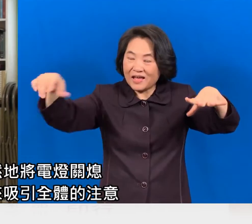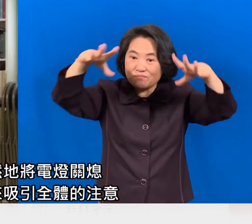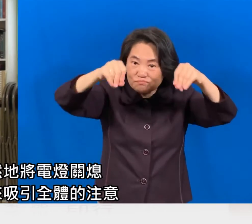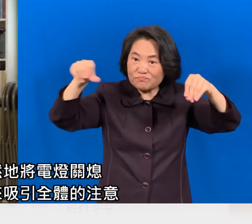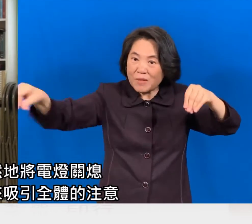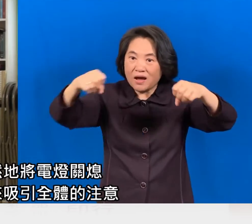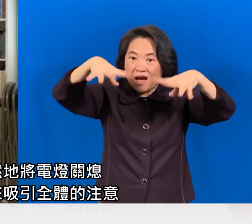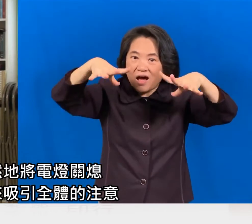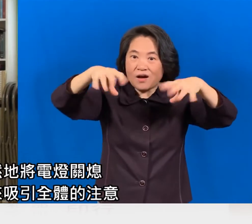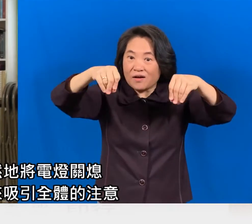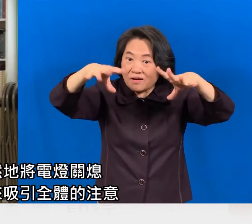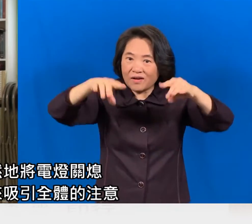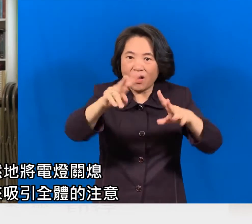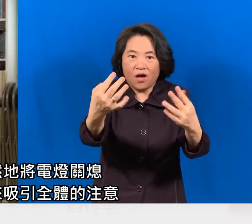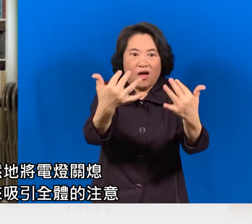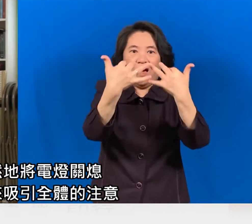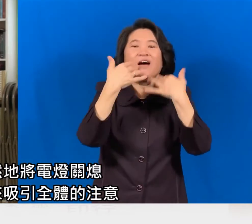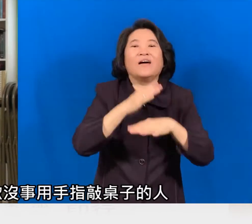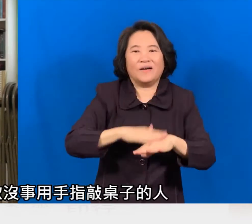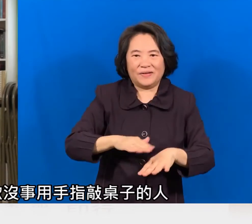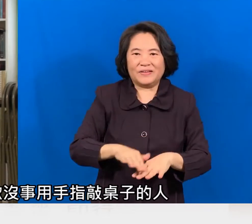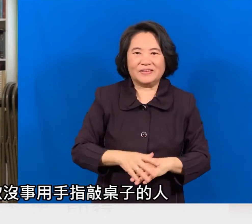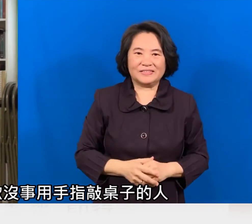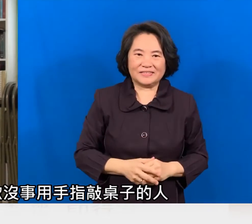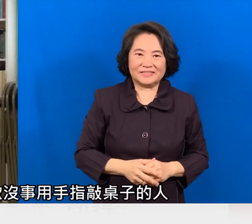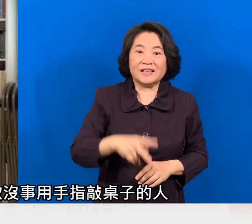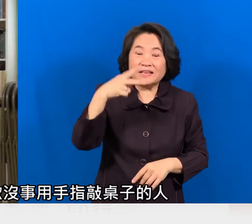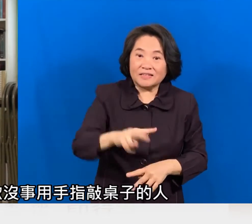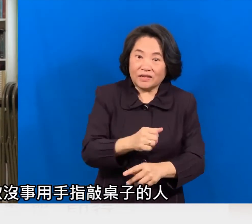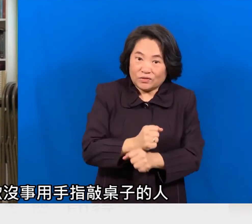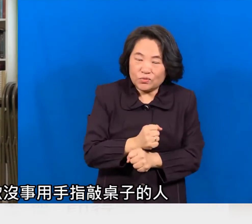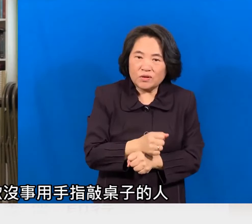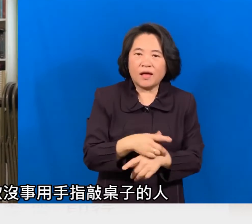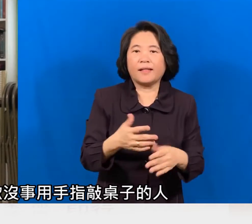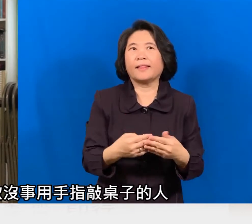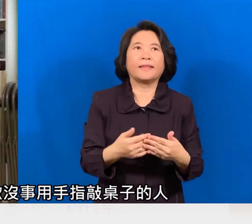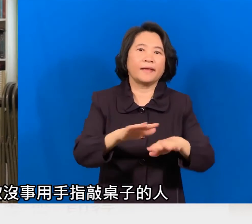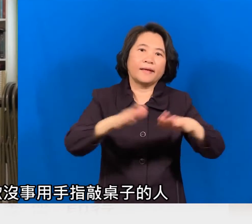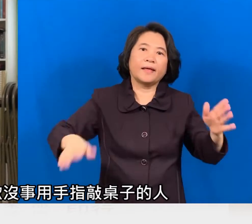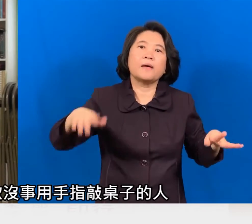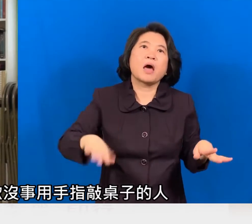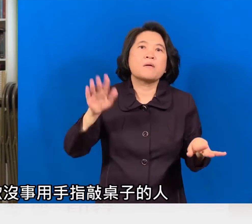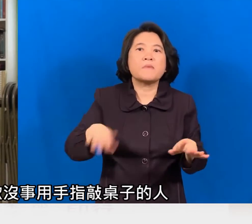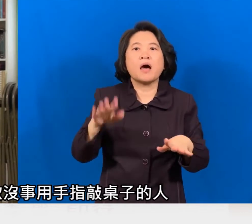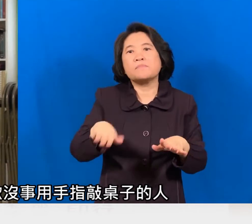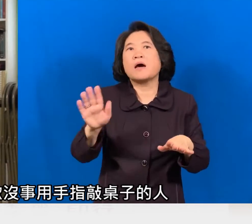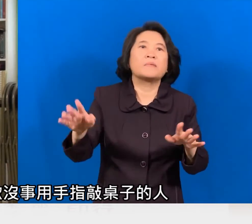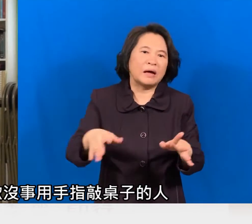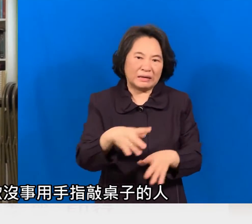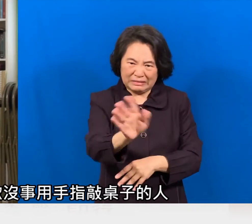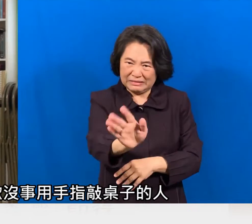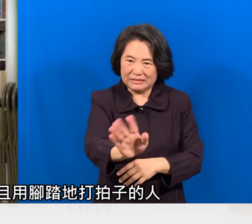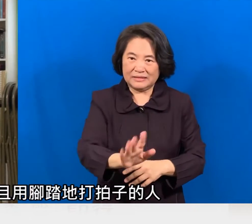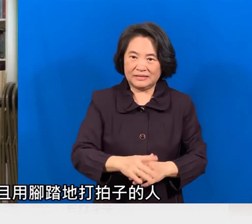lights off and on again to get everyone's attention. Note also that people who like to tap their fingers on a table when